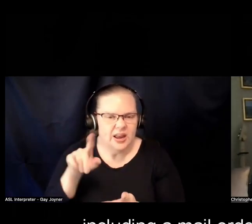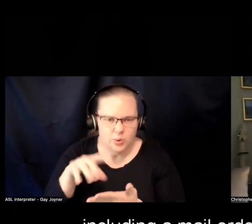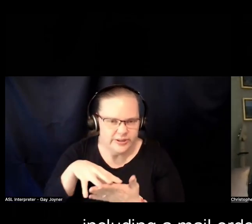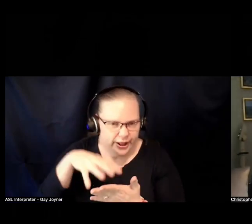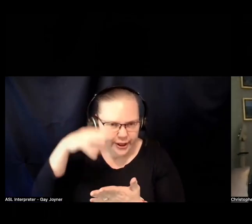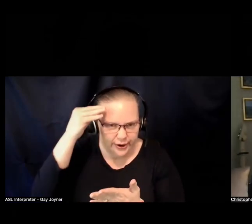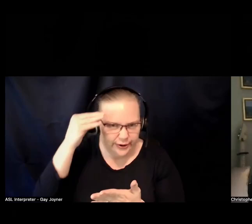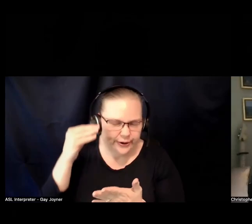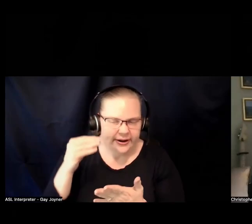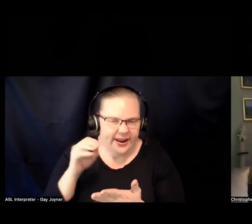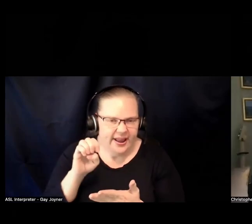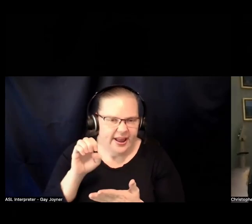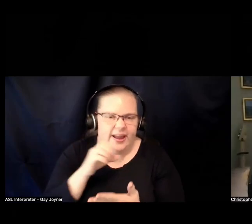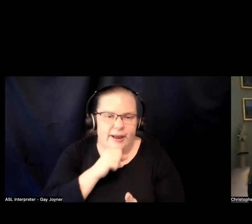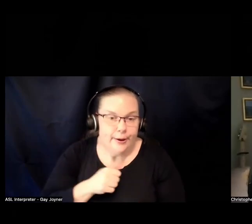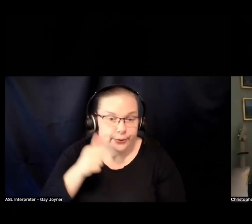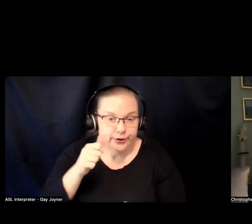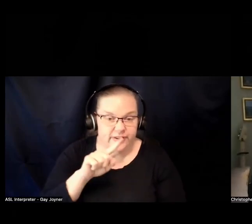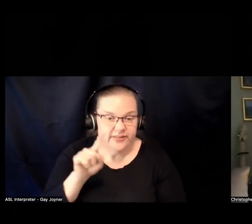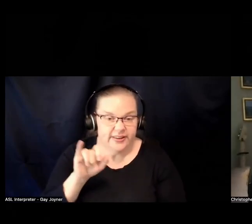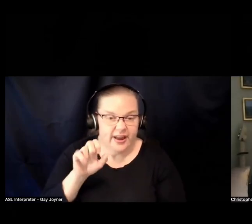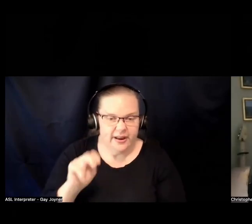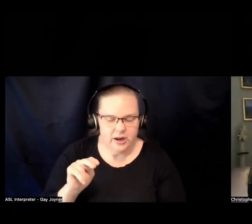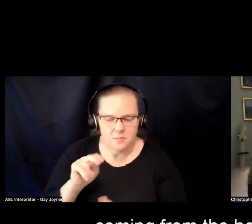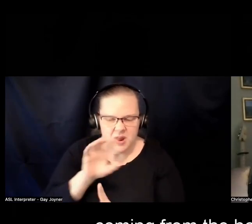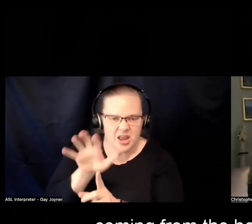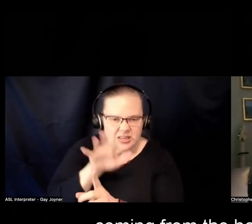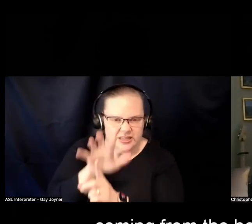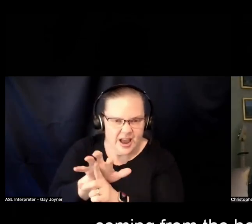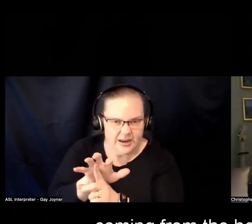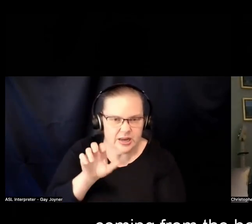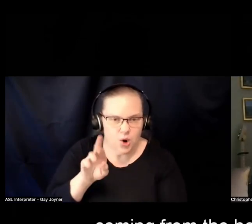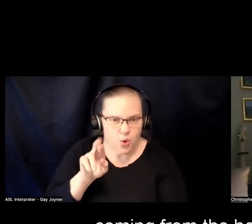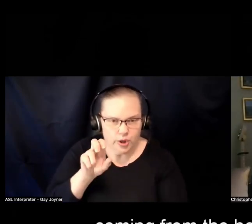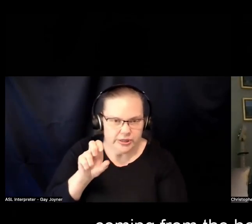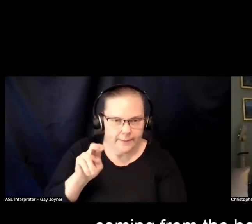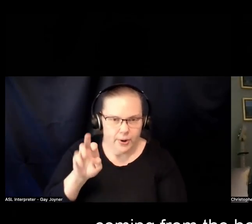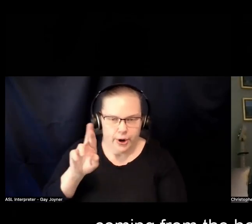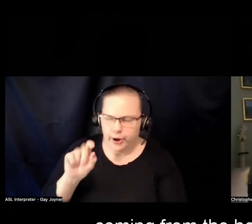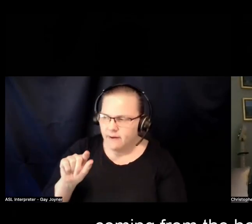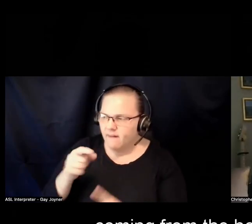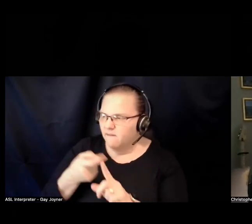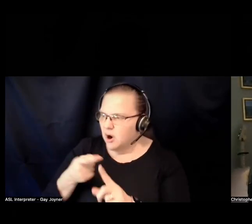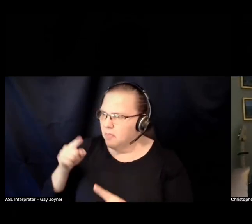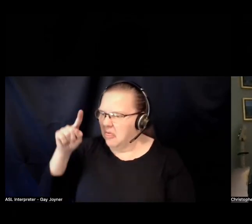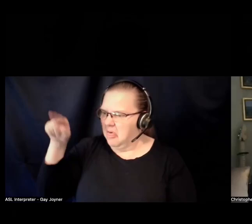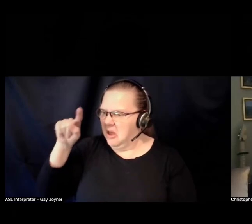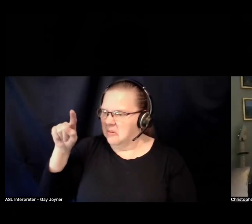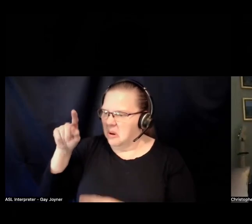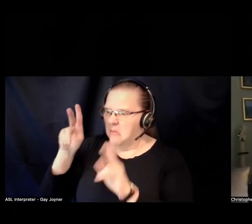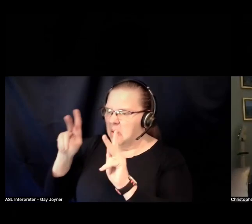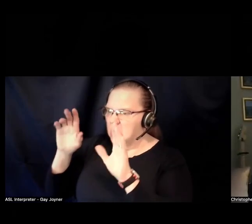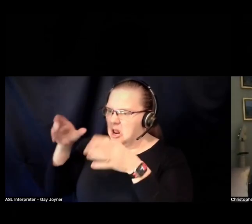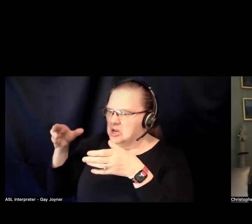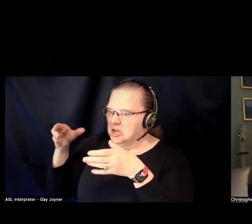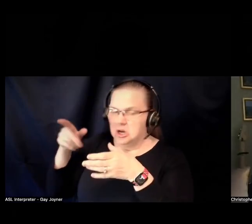of Zion, attacked Rosenberg for, quote, coming from the heart of Eastern European Yiddish population, and whose